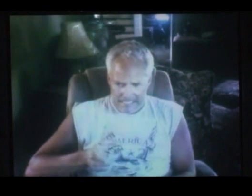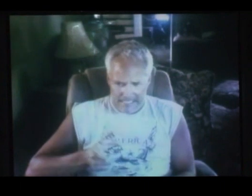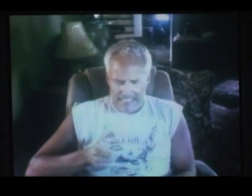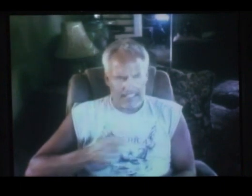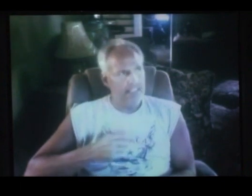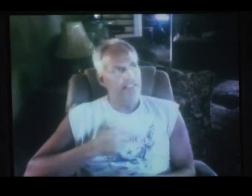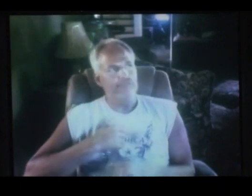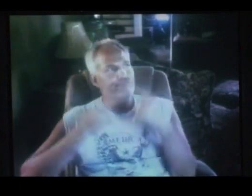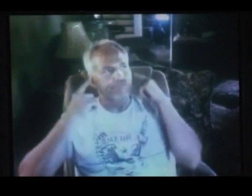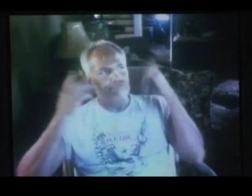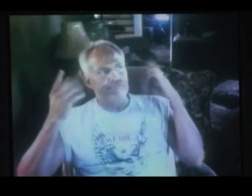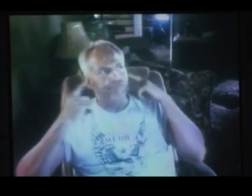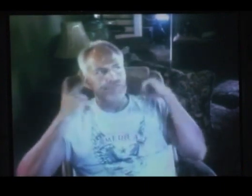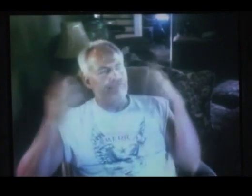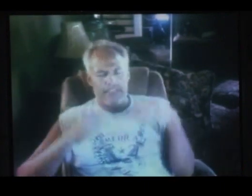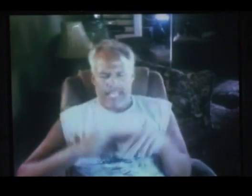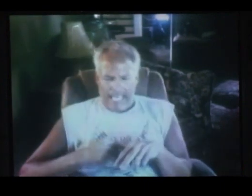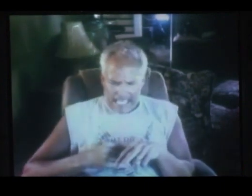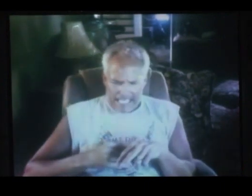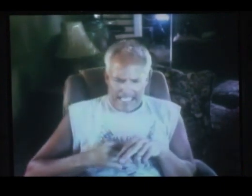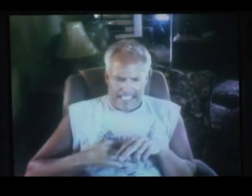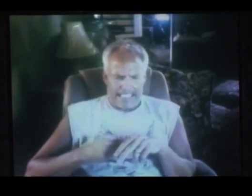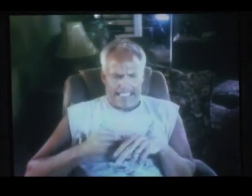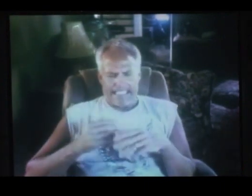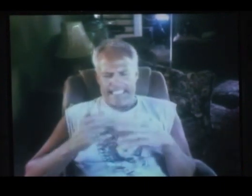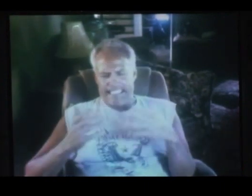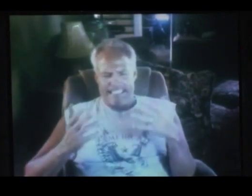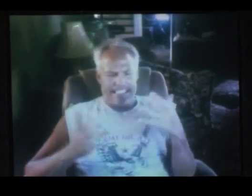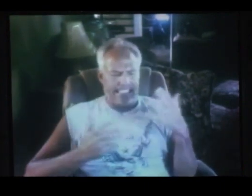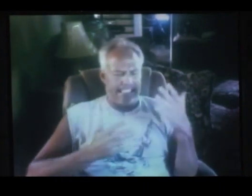you really can't hear? Nope, can't hear.